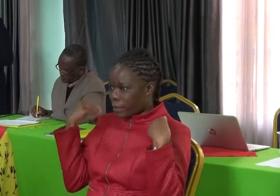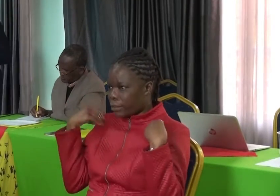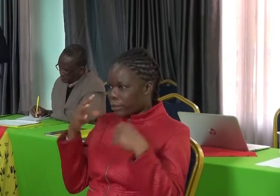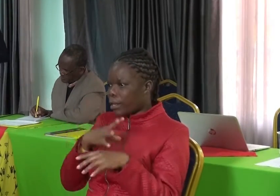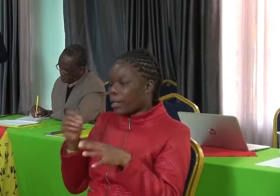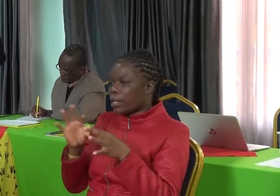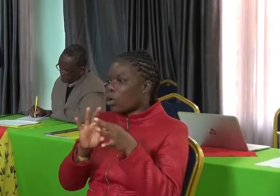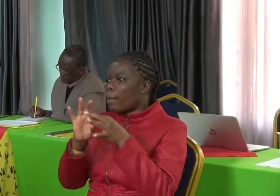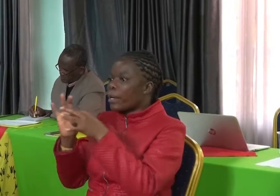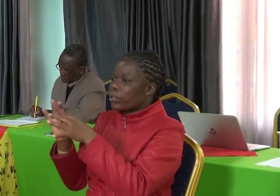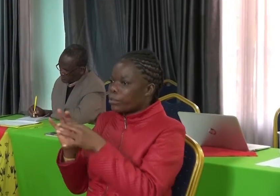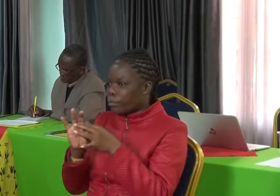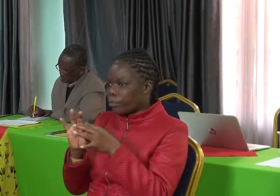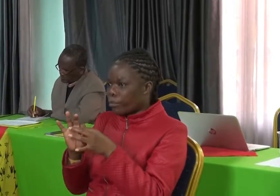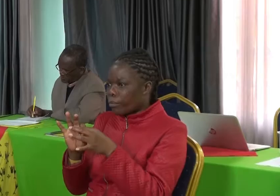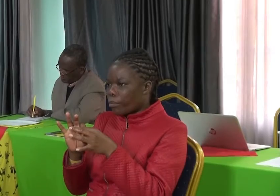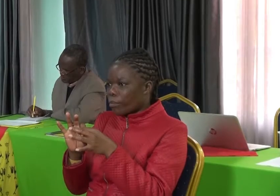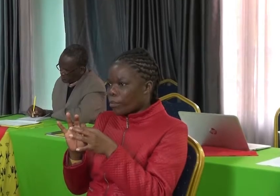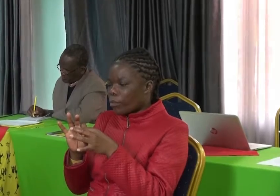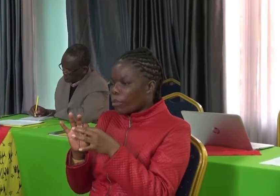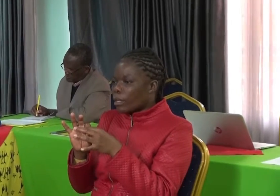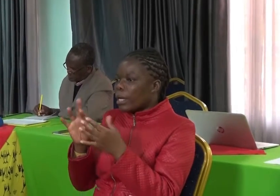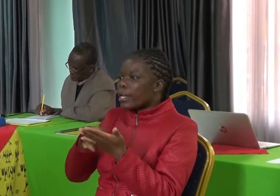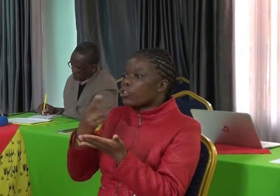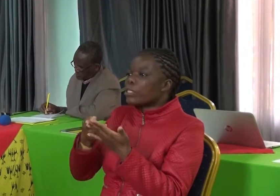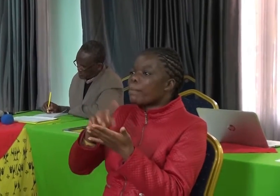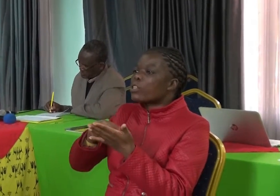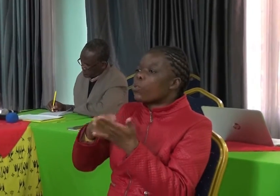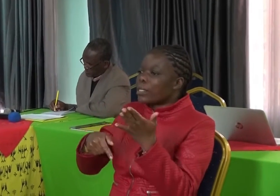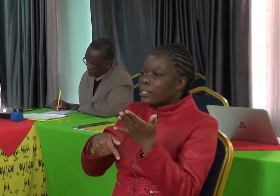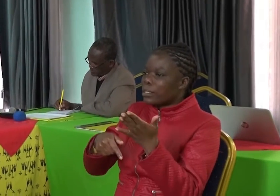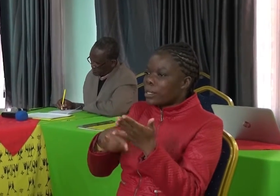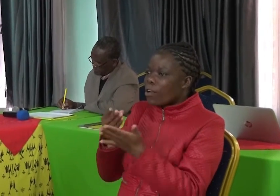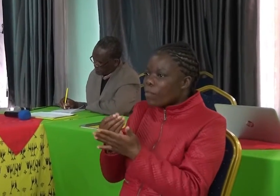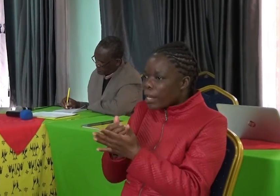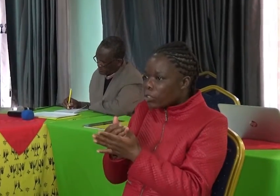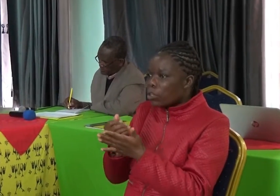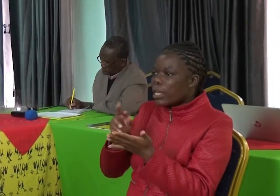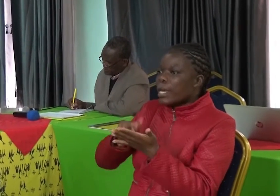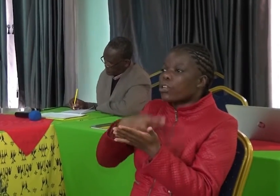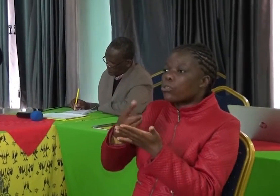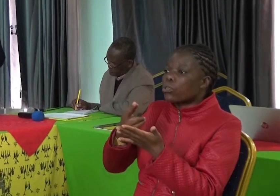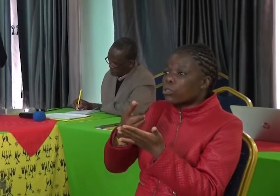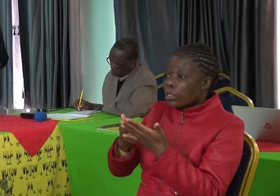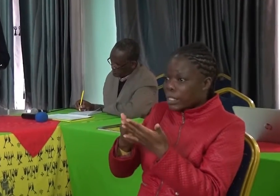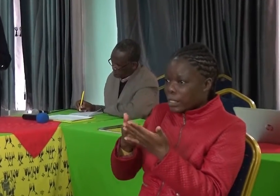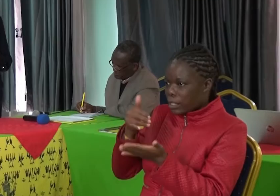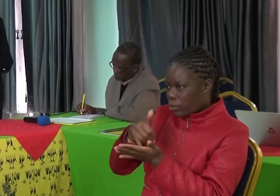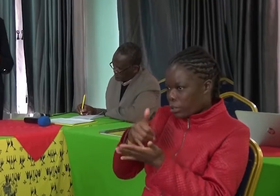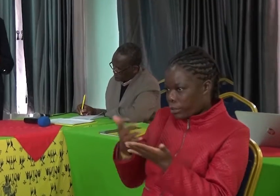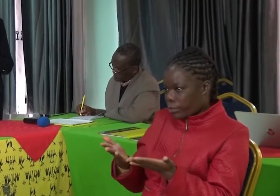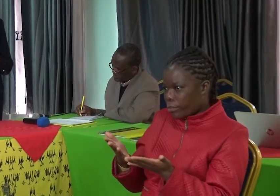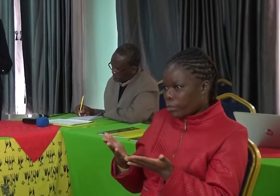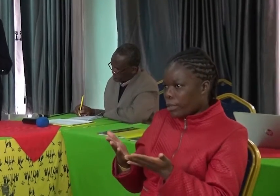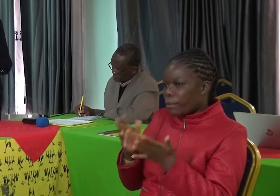learning among teachers. Resources include financial resources. I've heard some people say certain schools